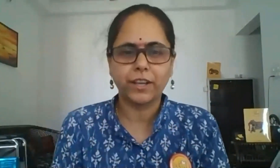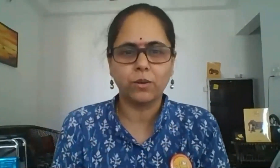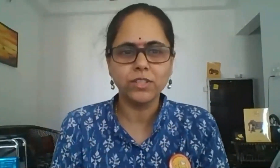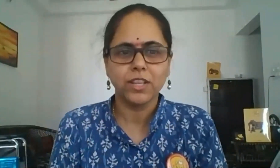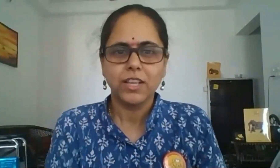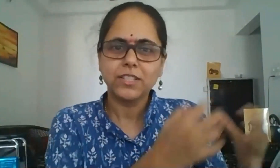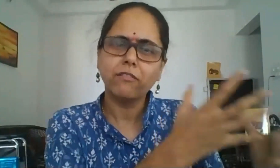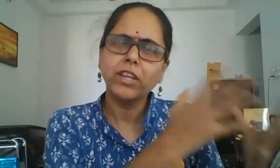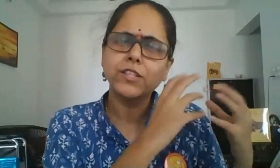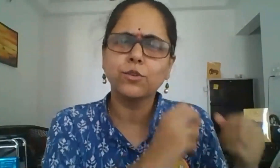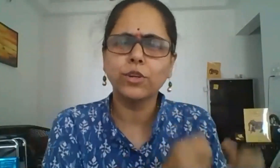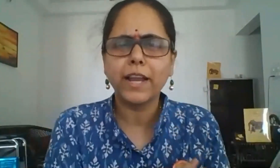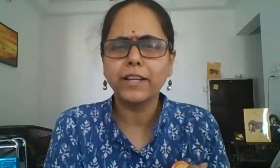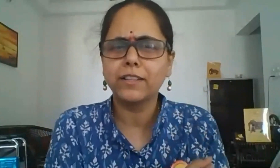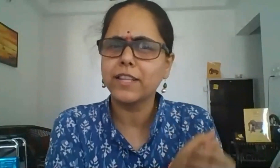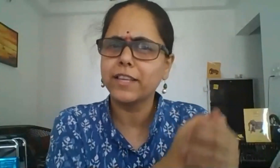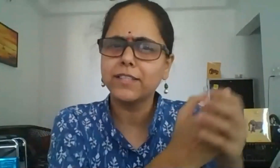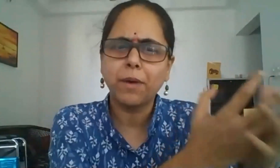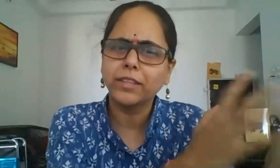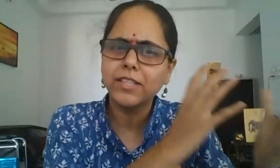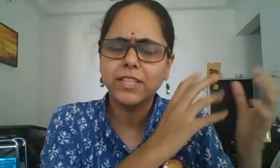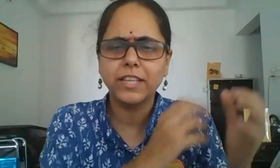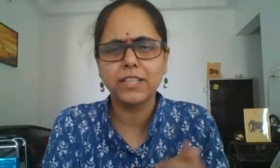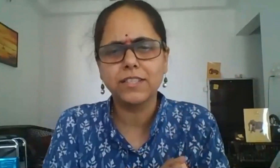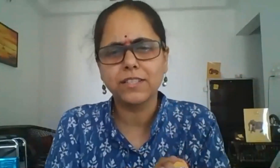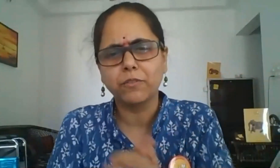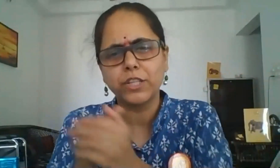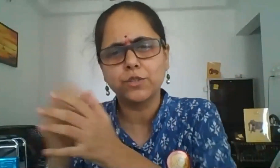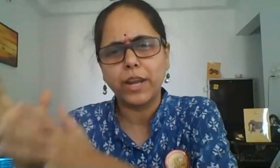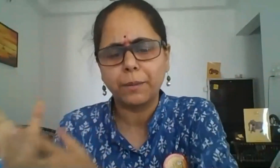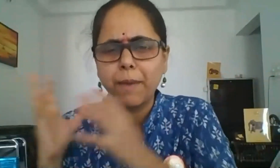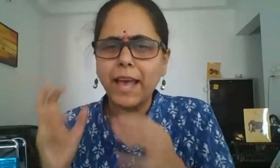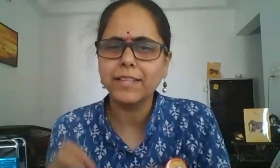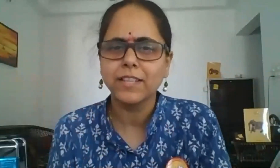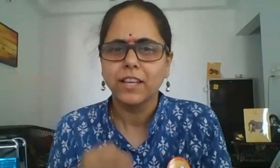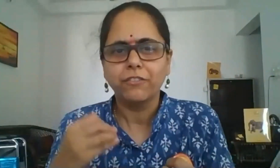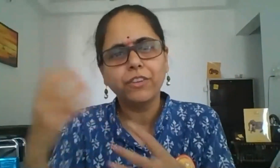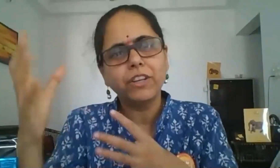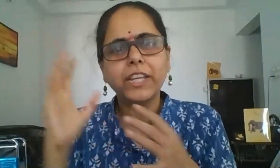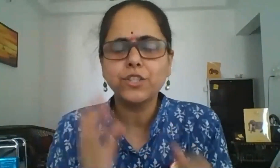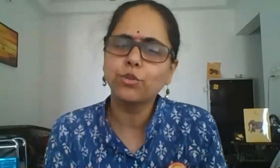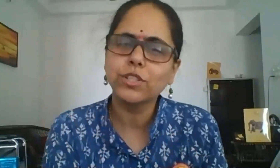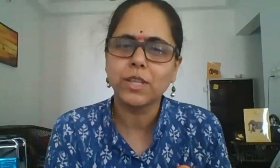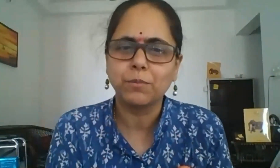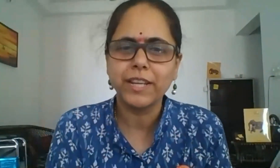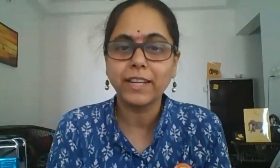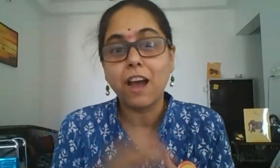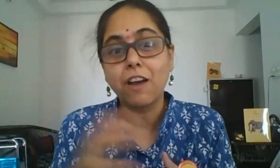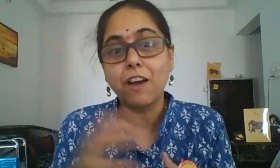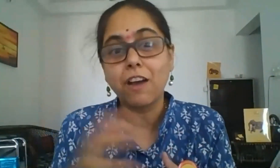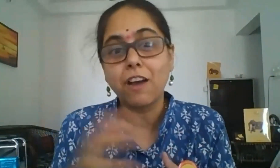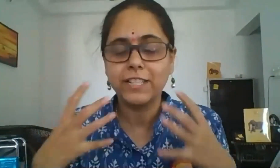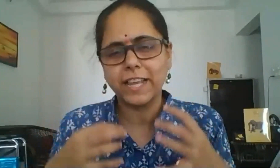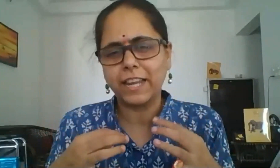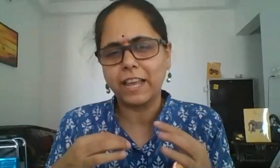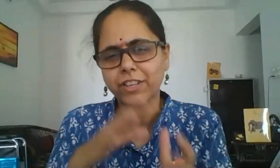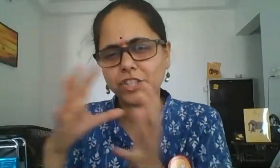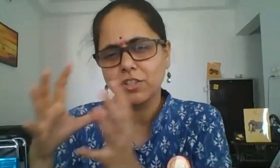accounts. Someone is good at, say, some other skills. Someone is good at maths. We will teach those subjects after learning sign language to